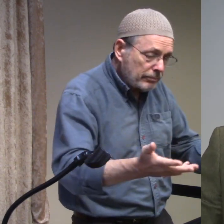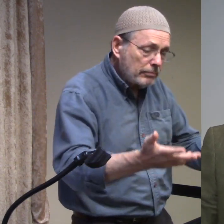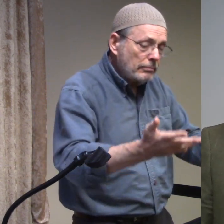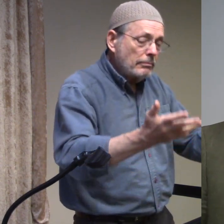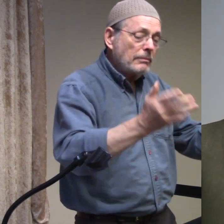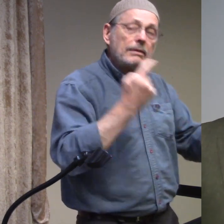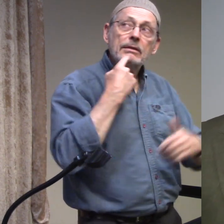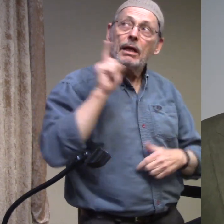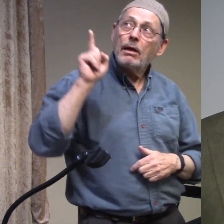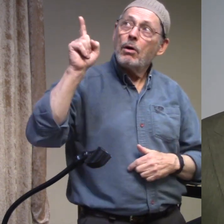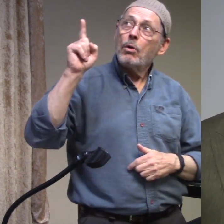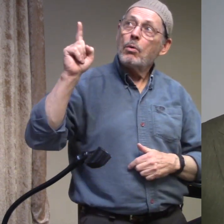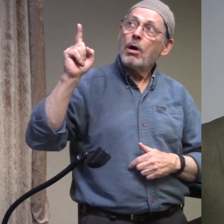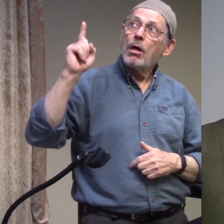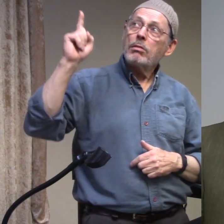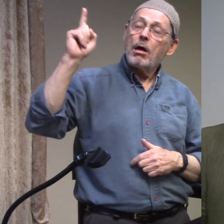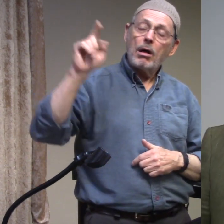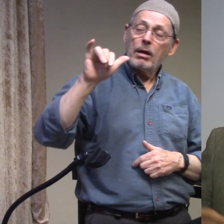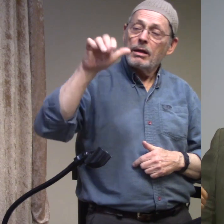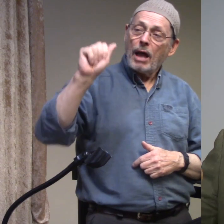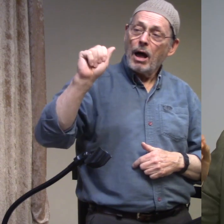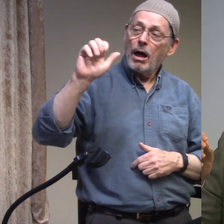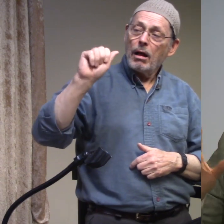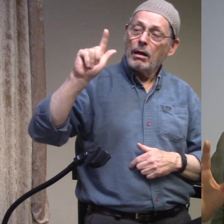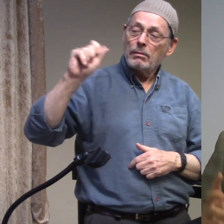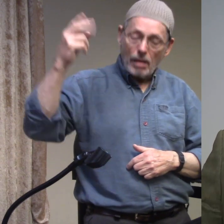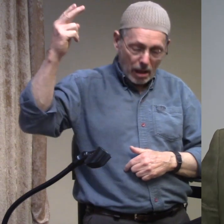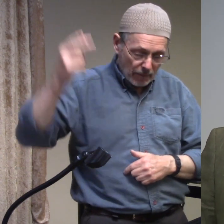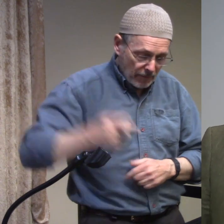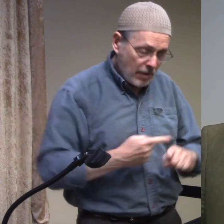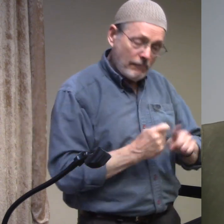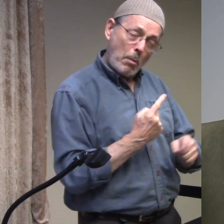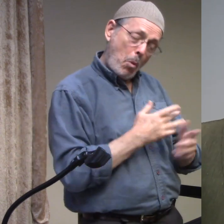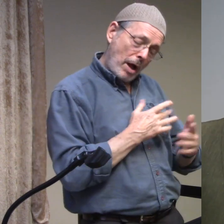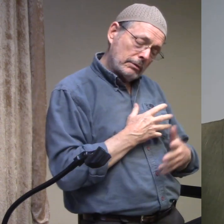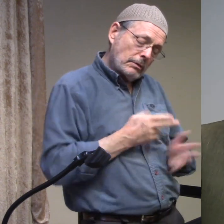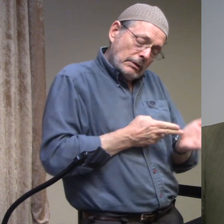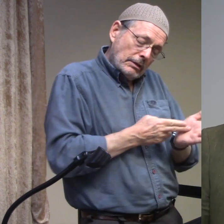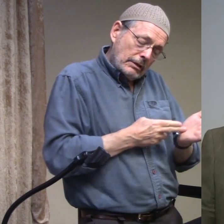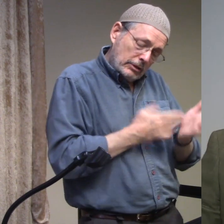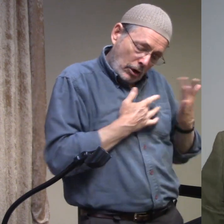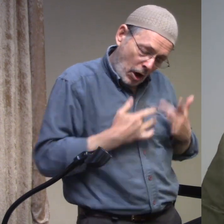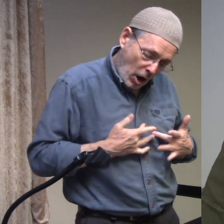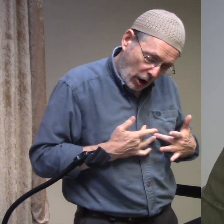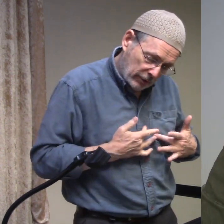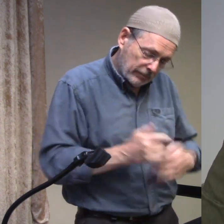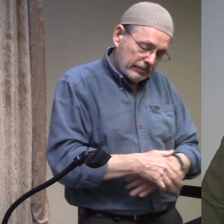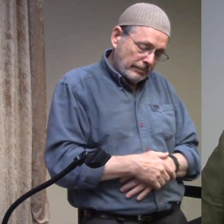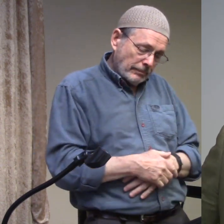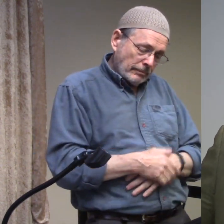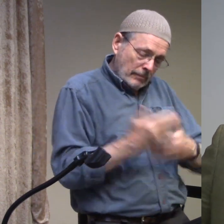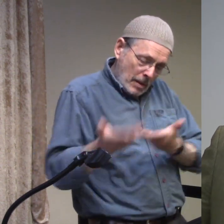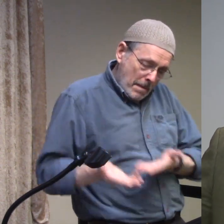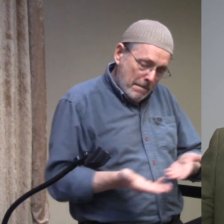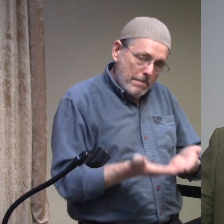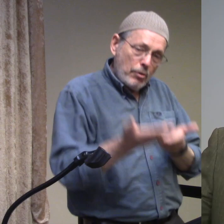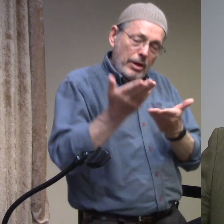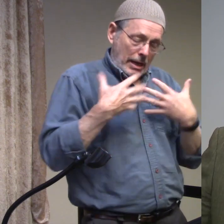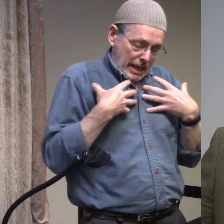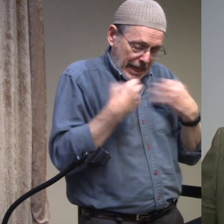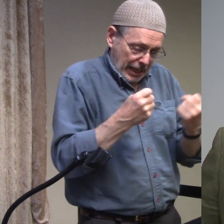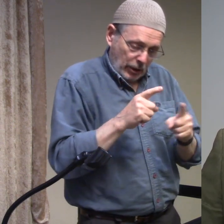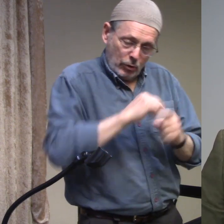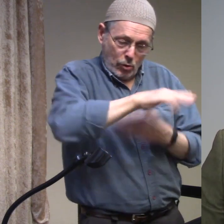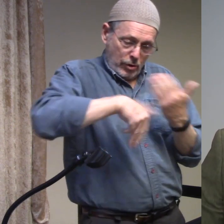Allah. Ya Allah, from one sincere heart in this place, in this gathering, bring healing to